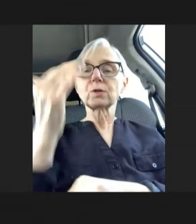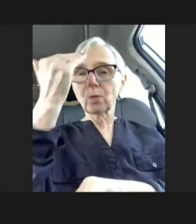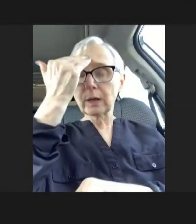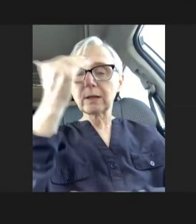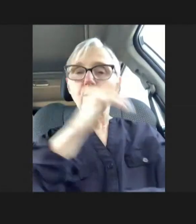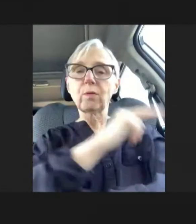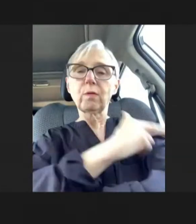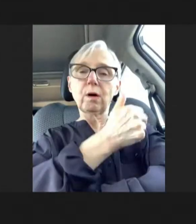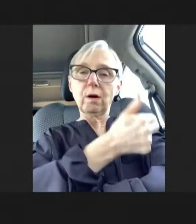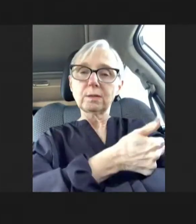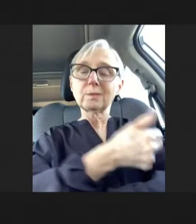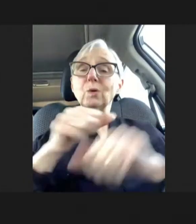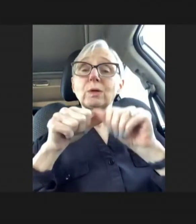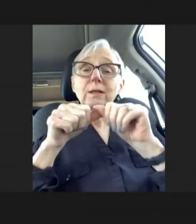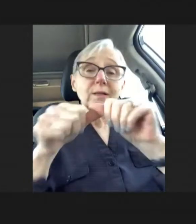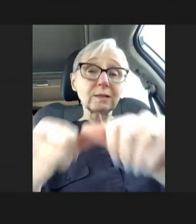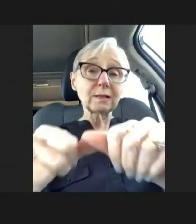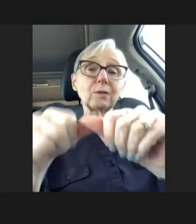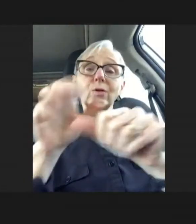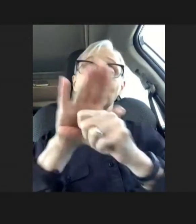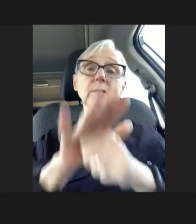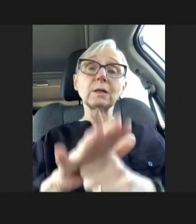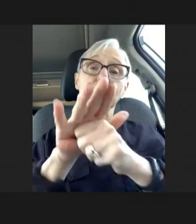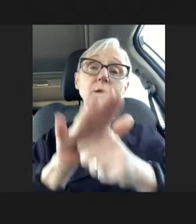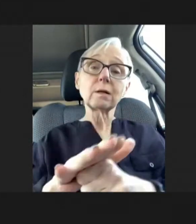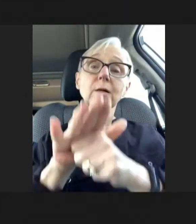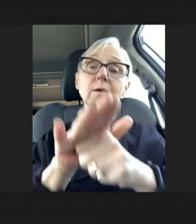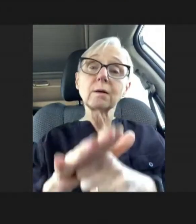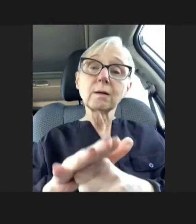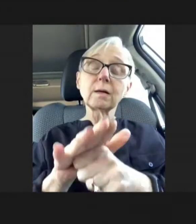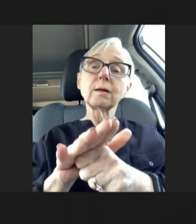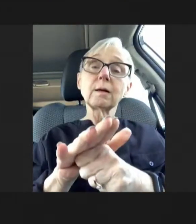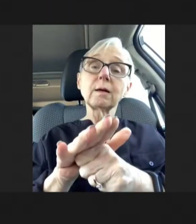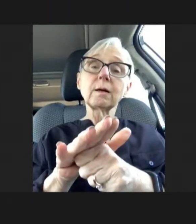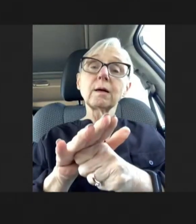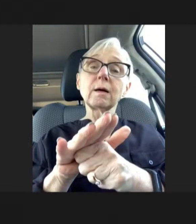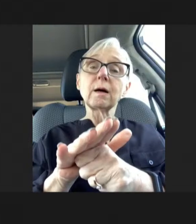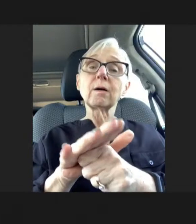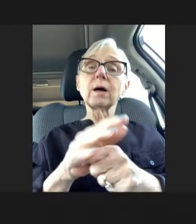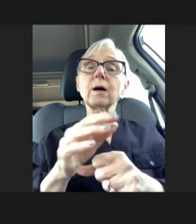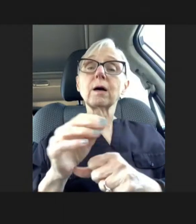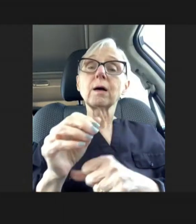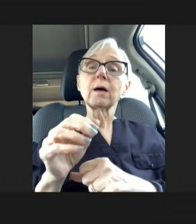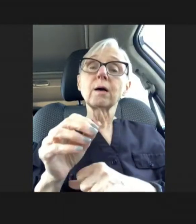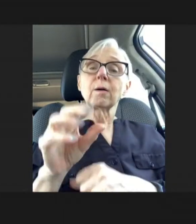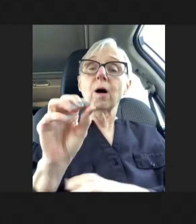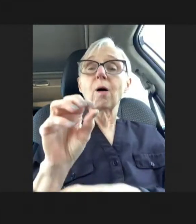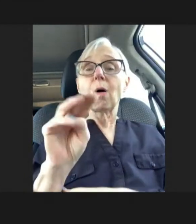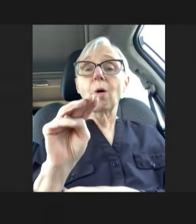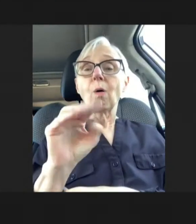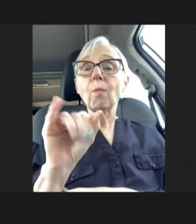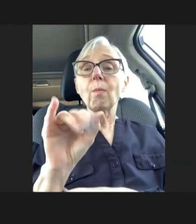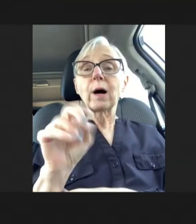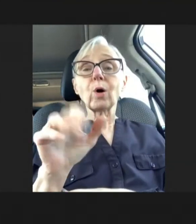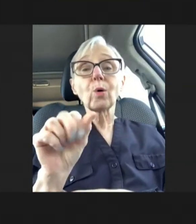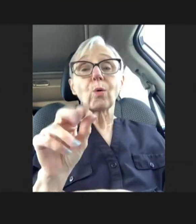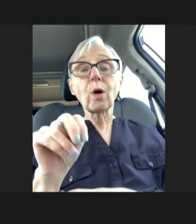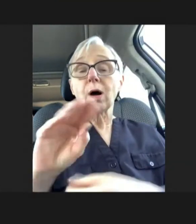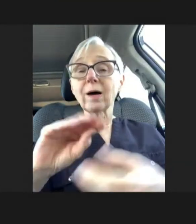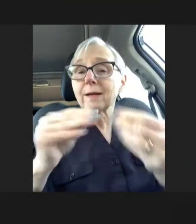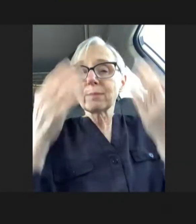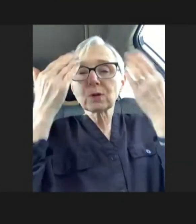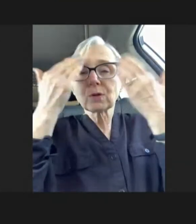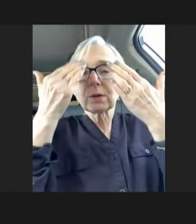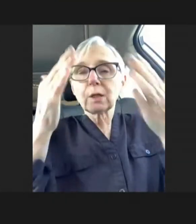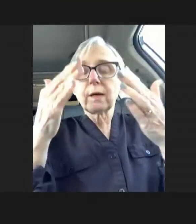continue to be under strain for quite a while. As far as what it means specifically for the Omicron numbers, if we look at